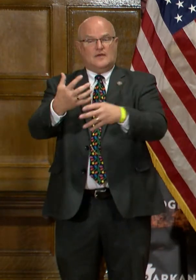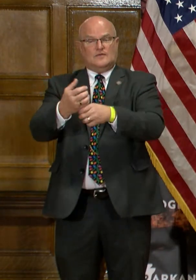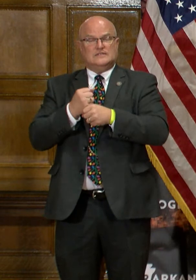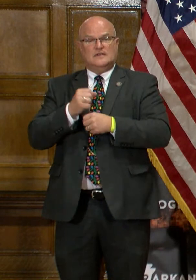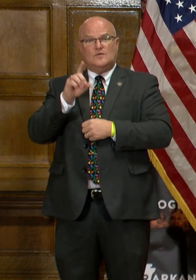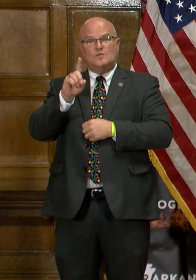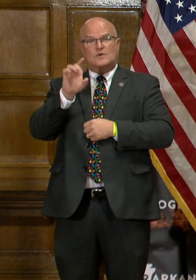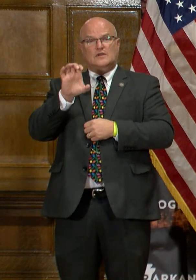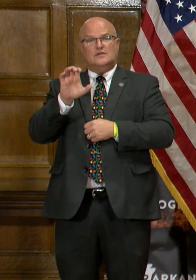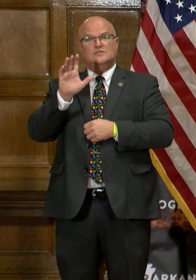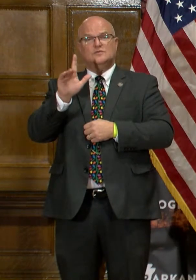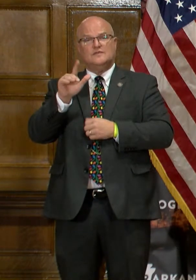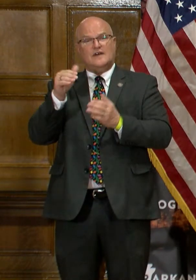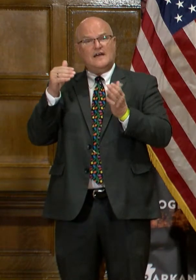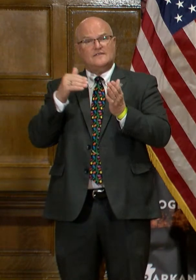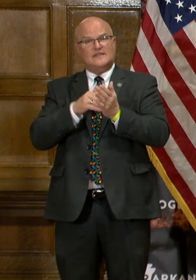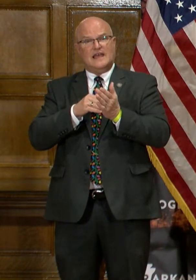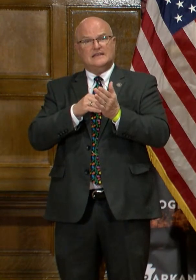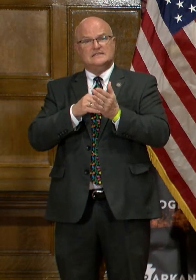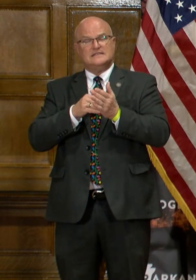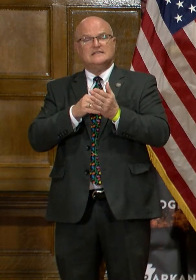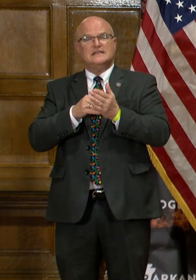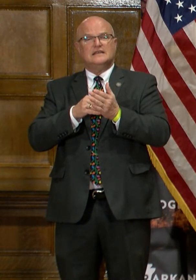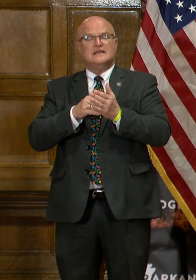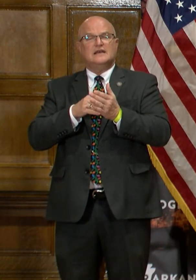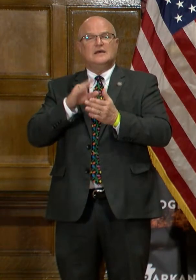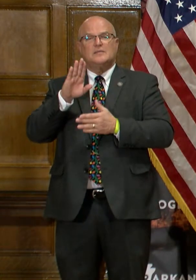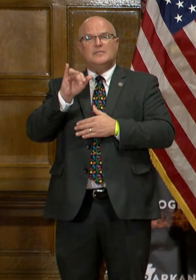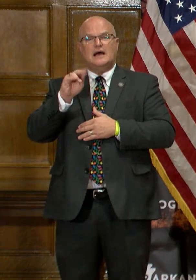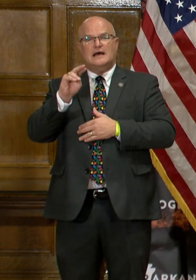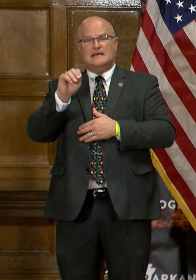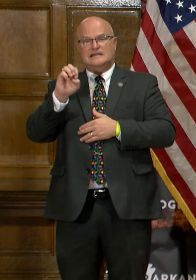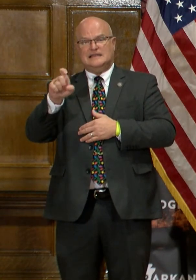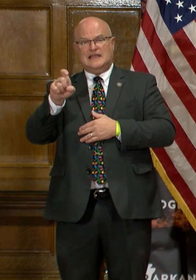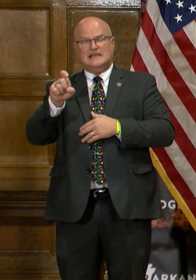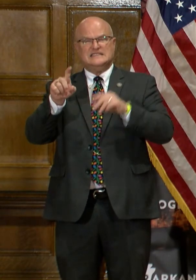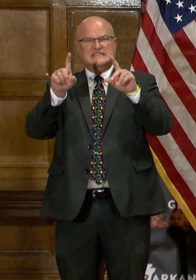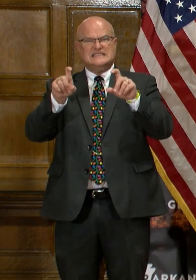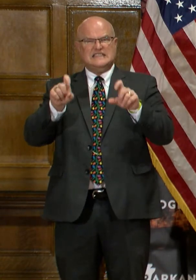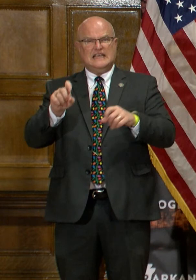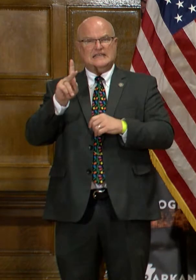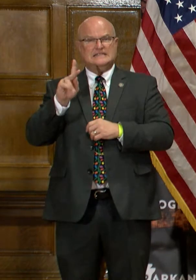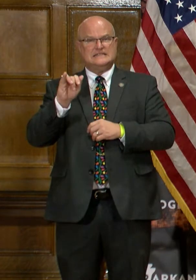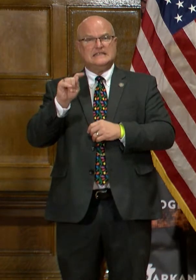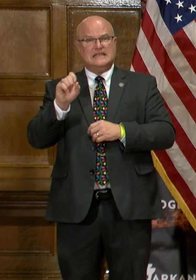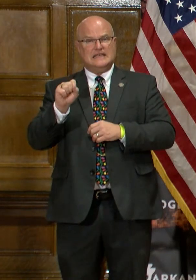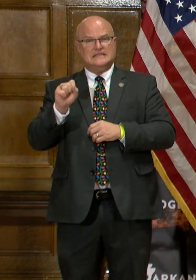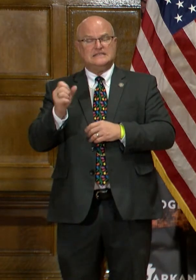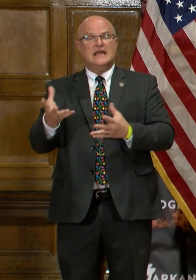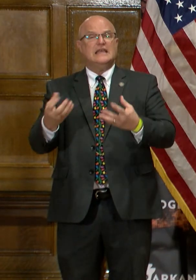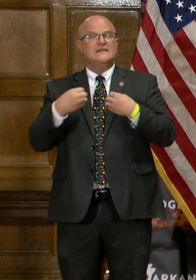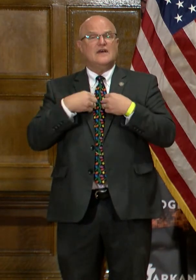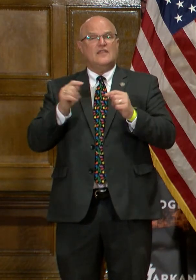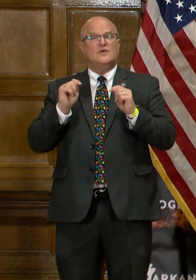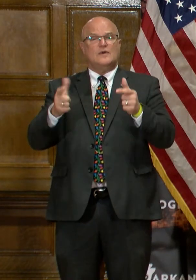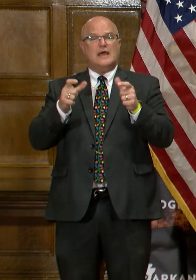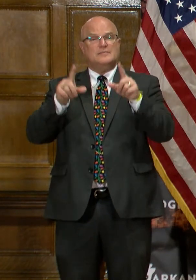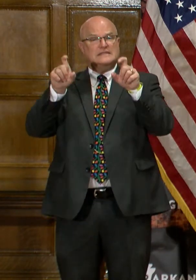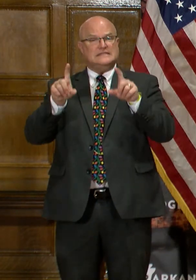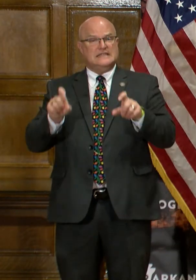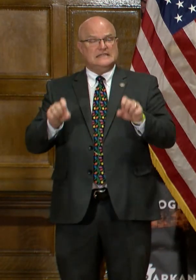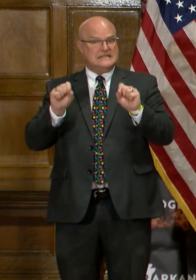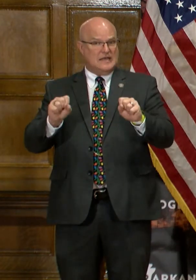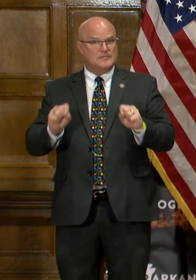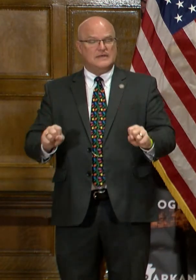received 125,000 additional Binax test kits. That gives us the rapid testing